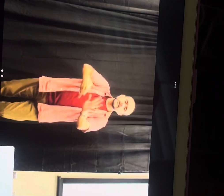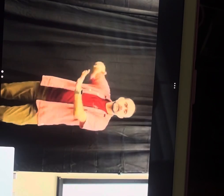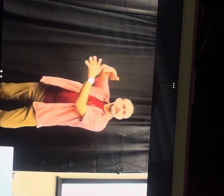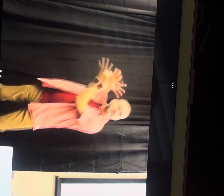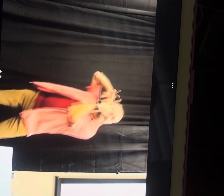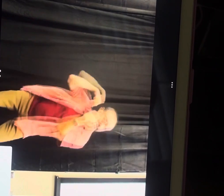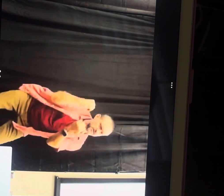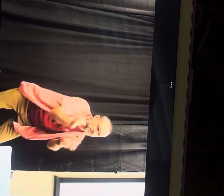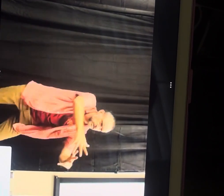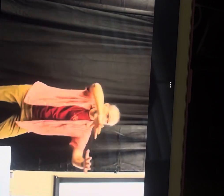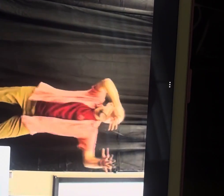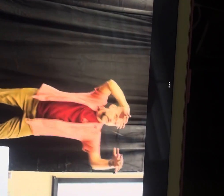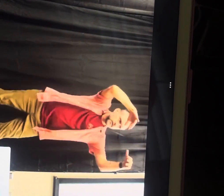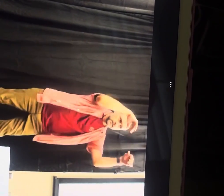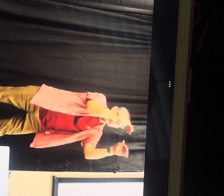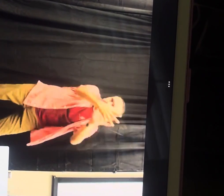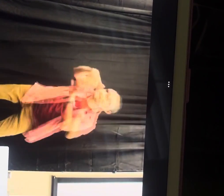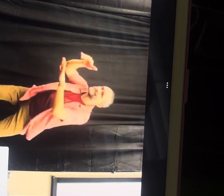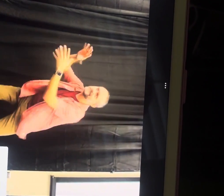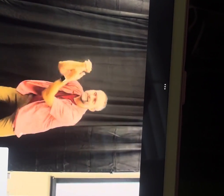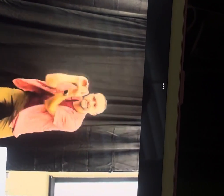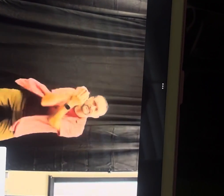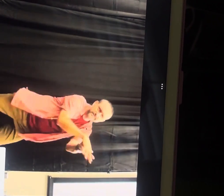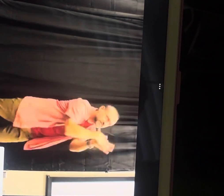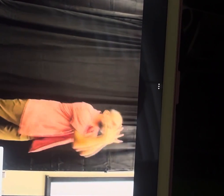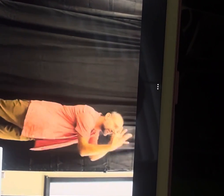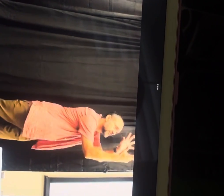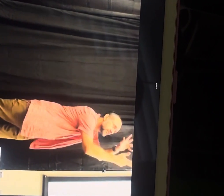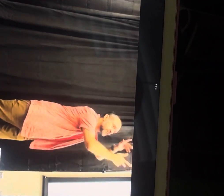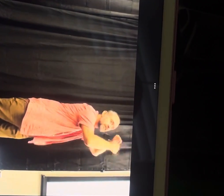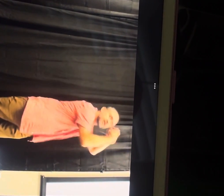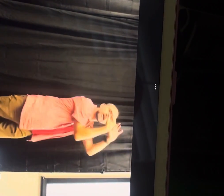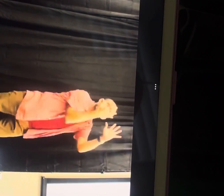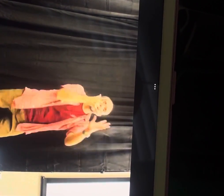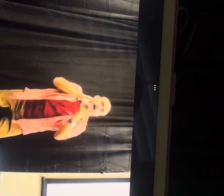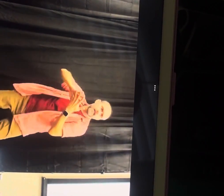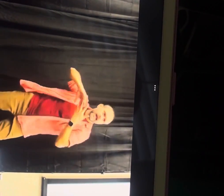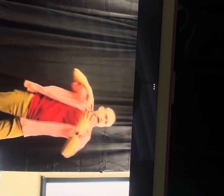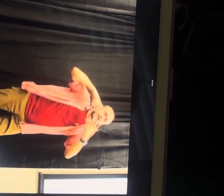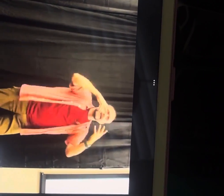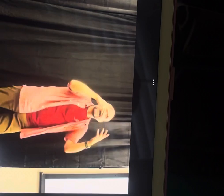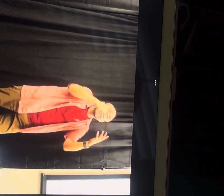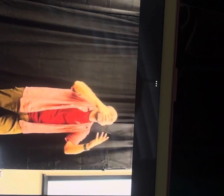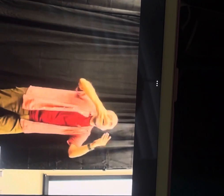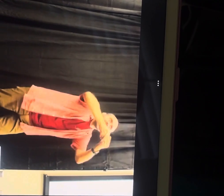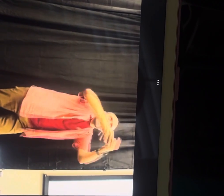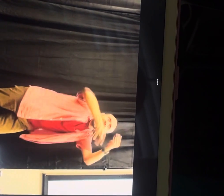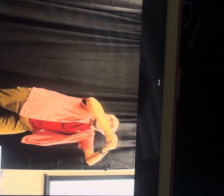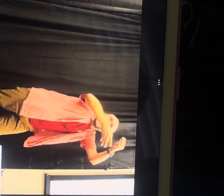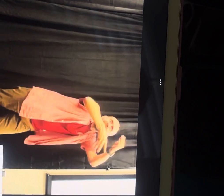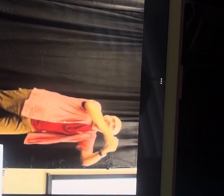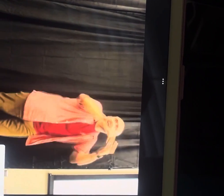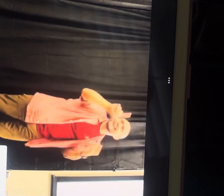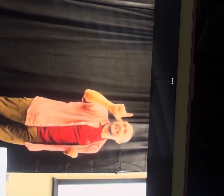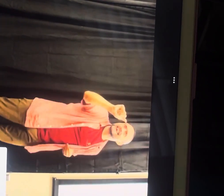And then add the emotion, the strength, and the eyebrow movement. And then keep